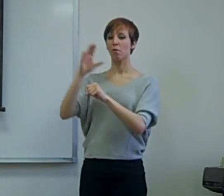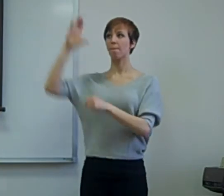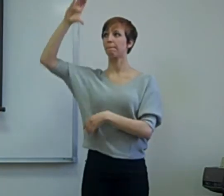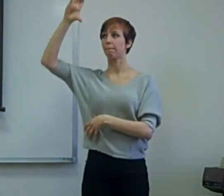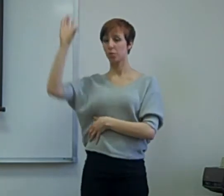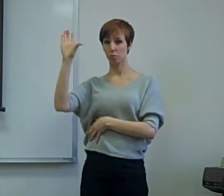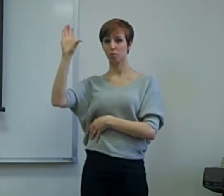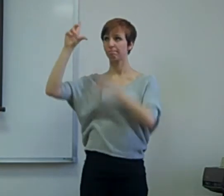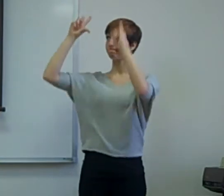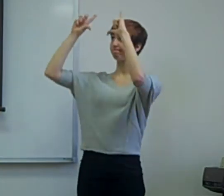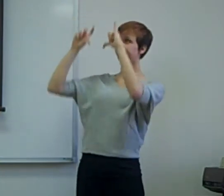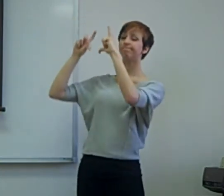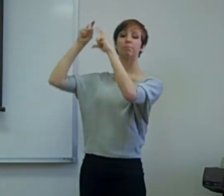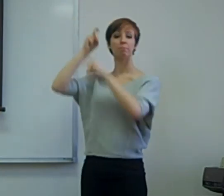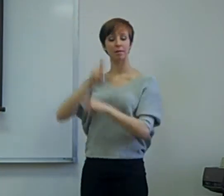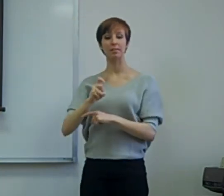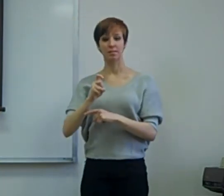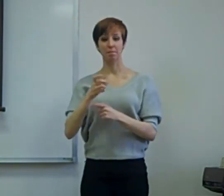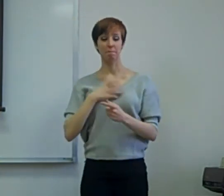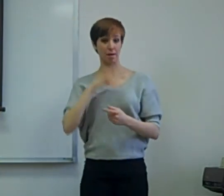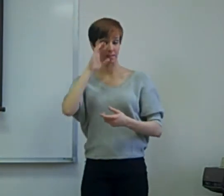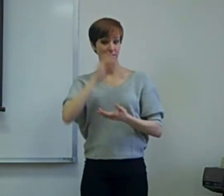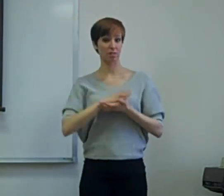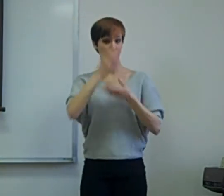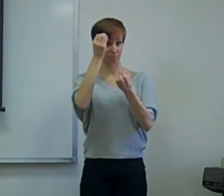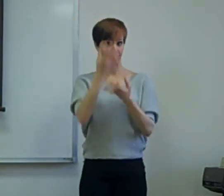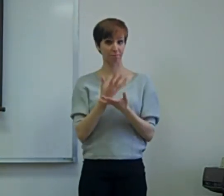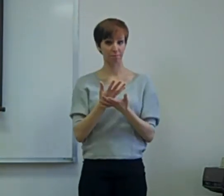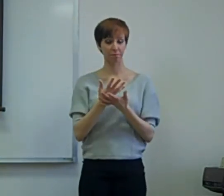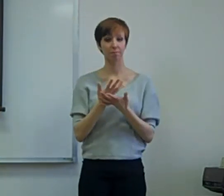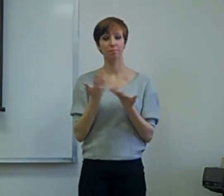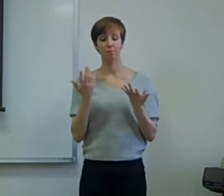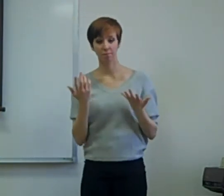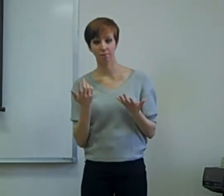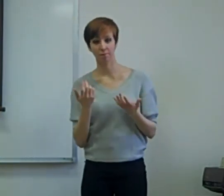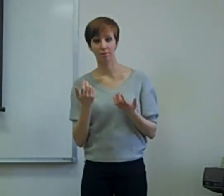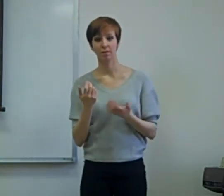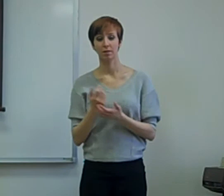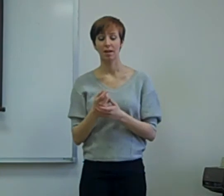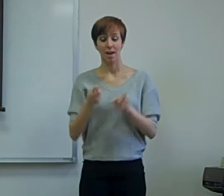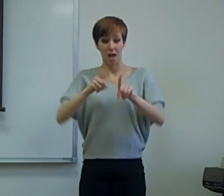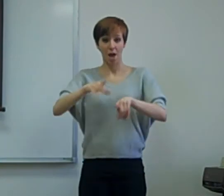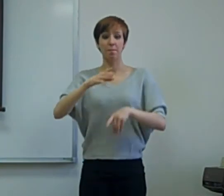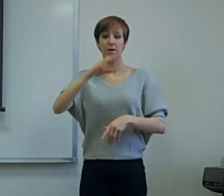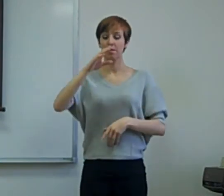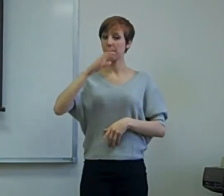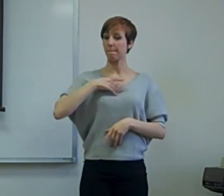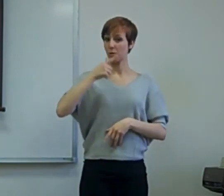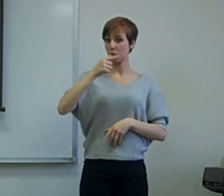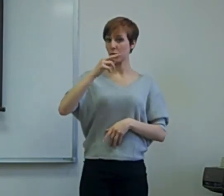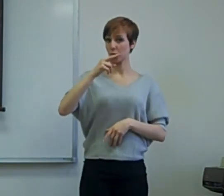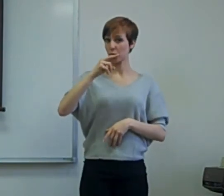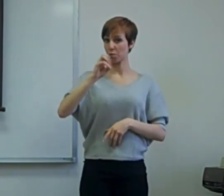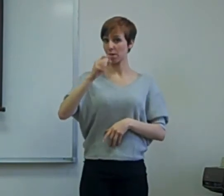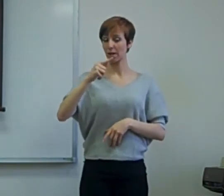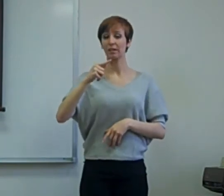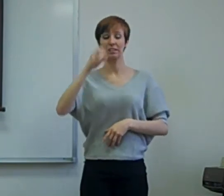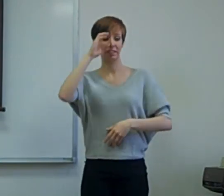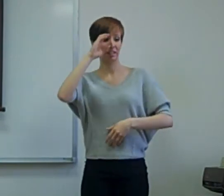I knew there was going to be a full moon that night, and Greg loved October. That was his favorite time of the month. He loved Halloween. And so, and he knows I'm